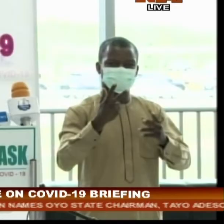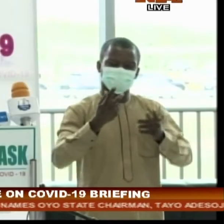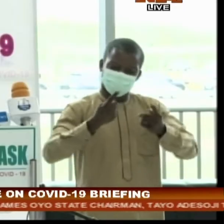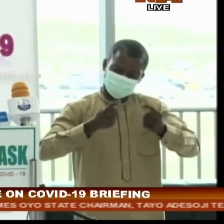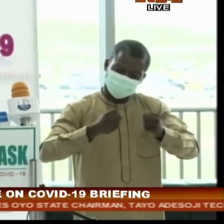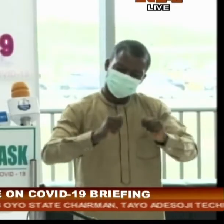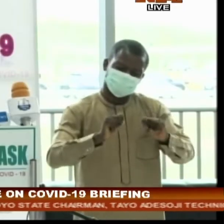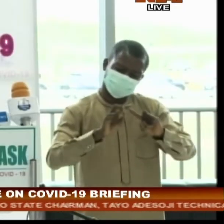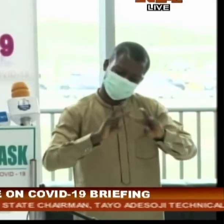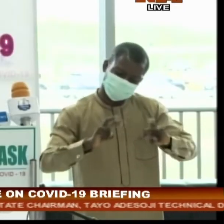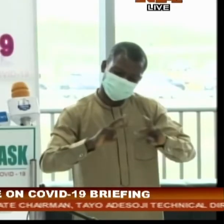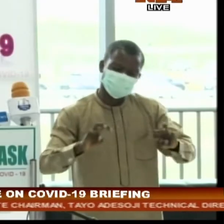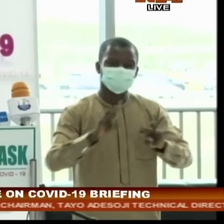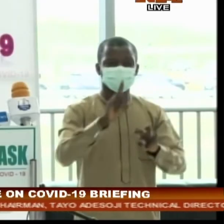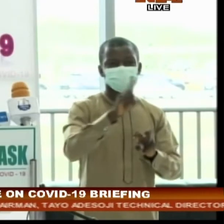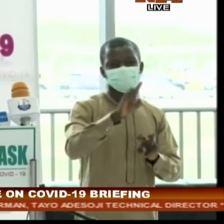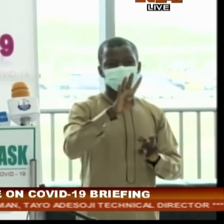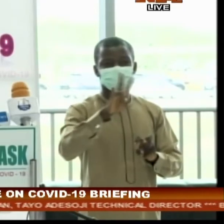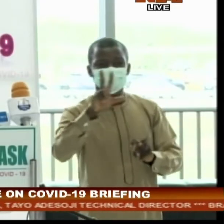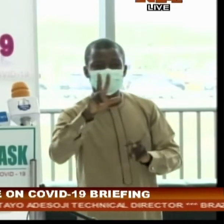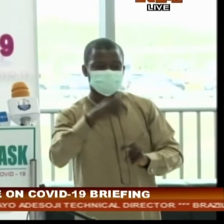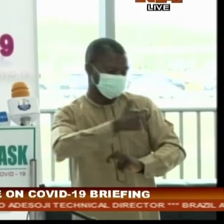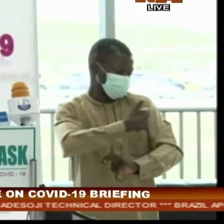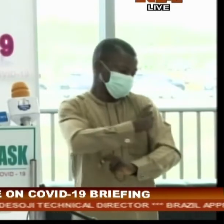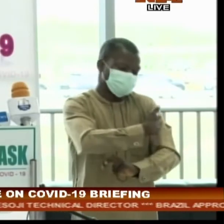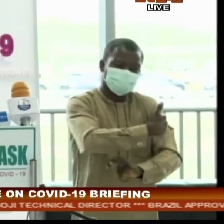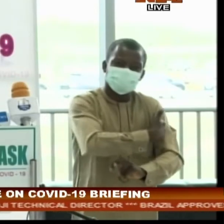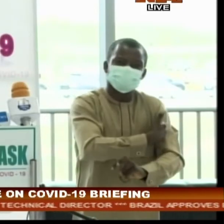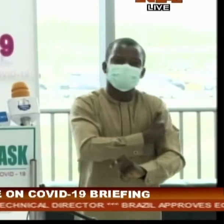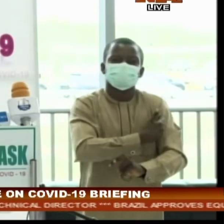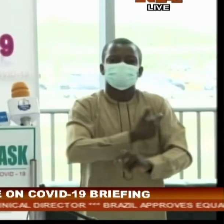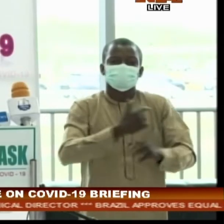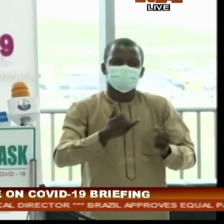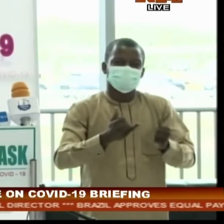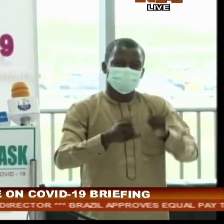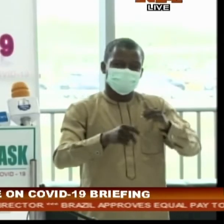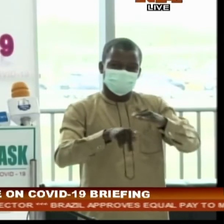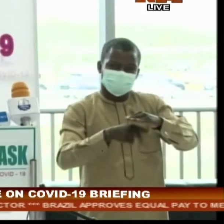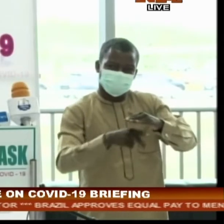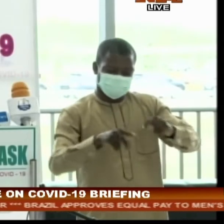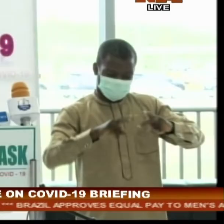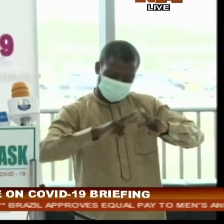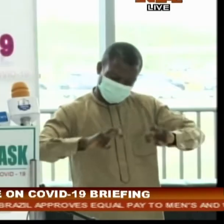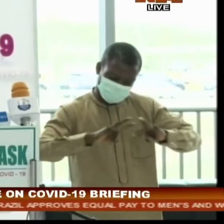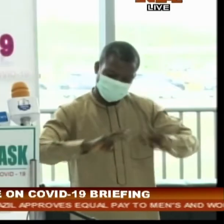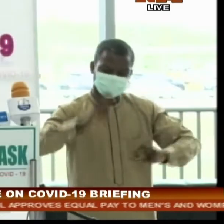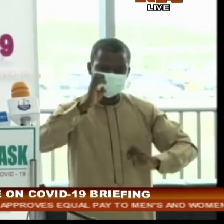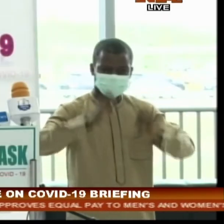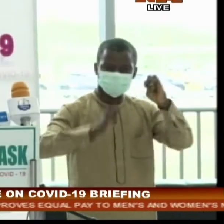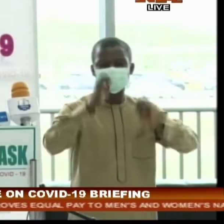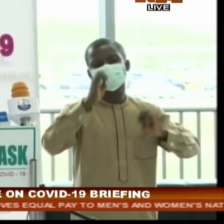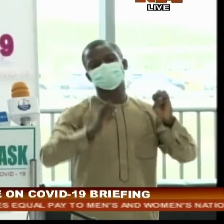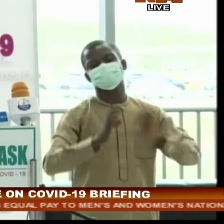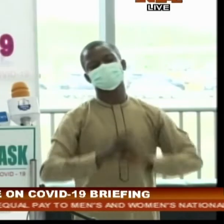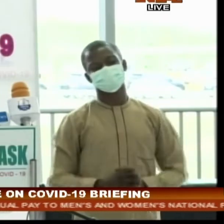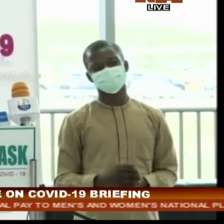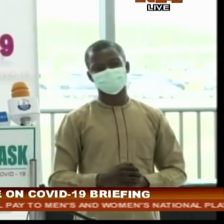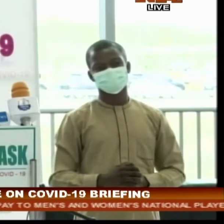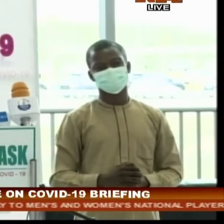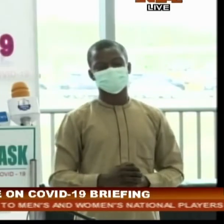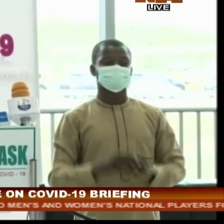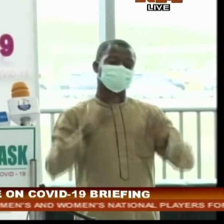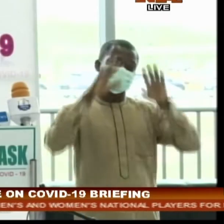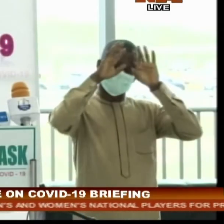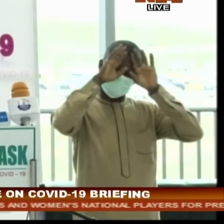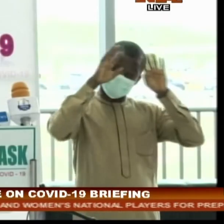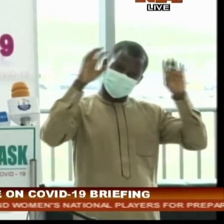while 143 candidate vaccines are in the preclinical evaluation. The Presidential